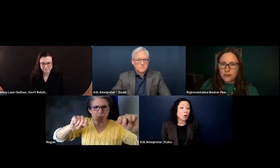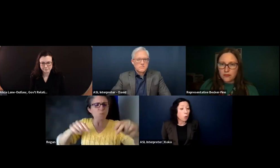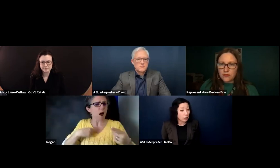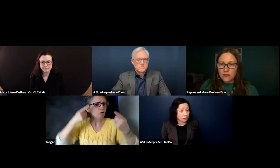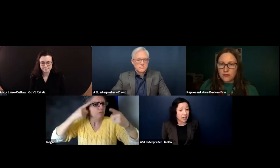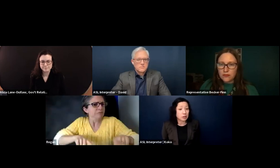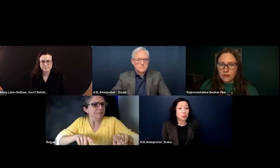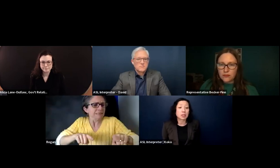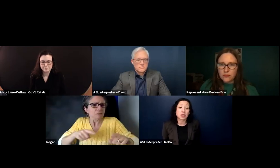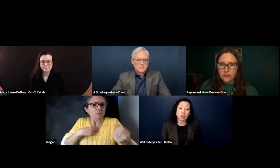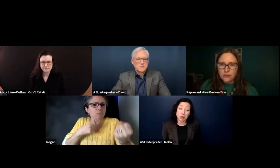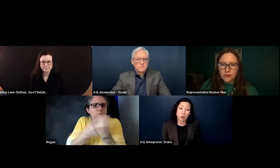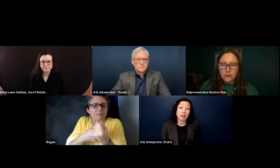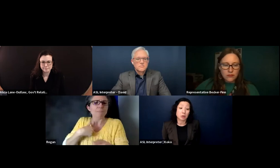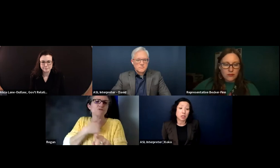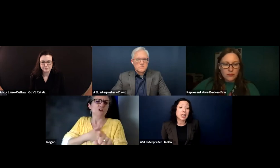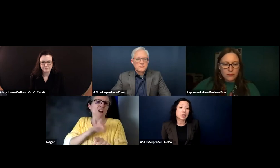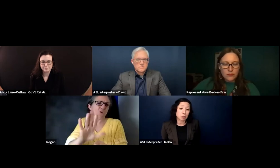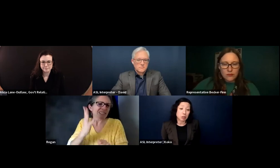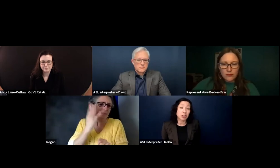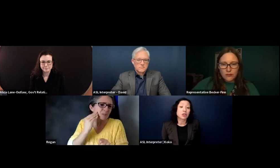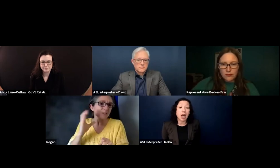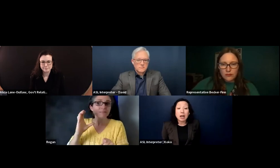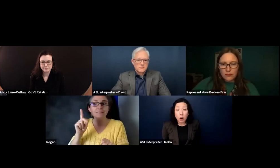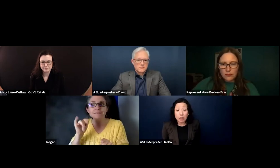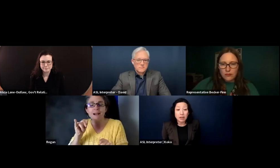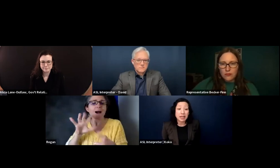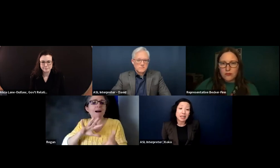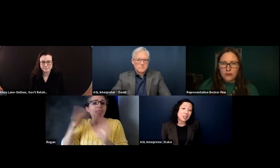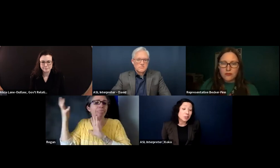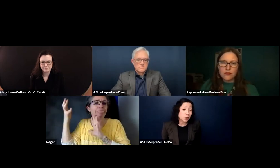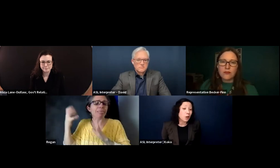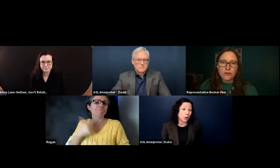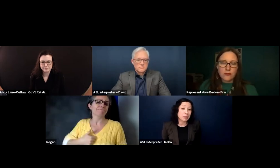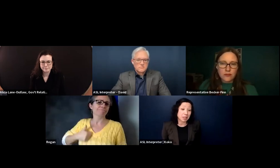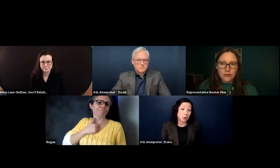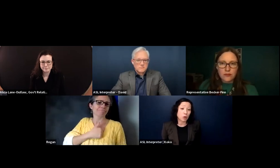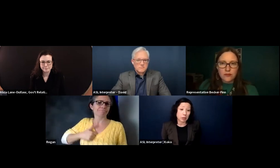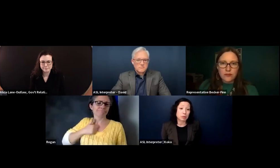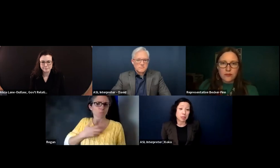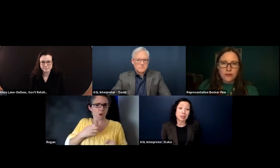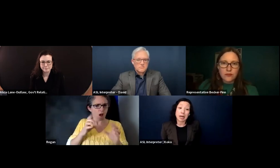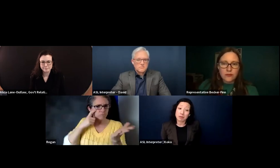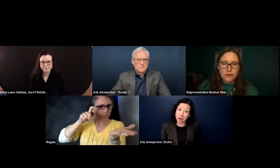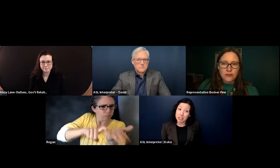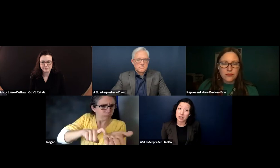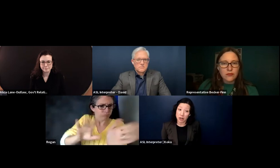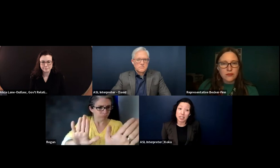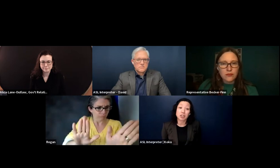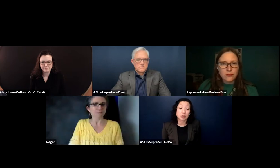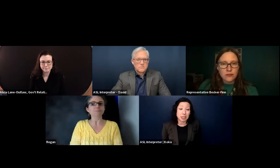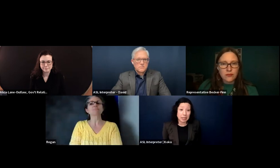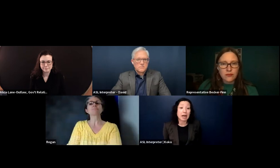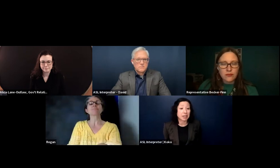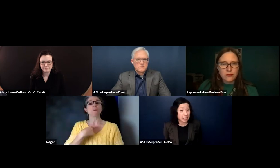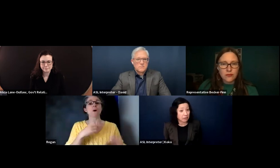interpreters who are not qualified. We certainly want those interpreters that are not qualified to no longer be working with people. And I'm very